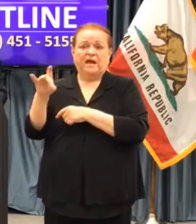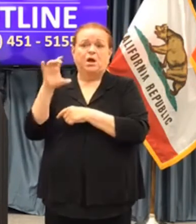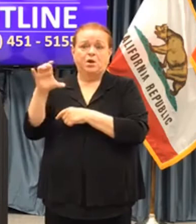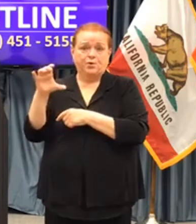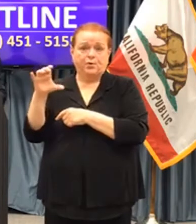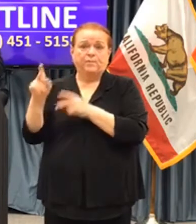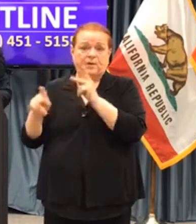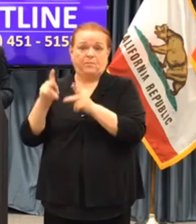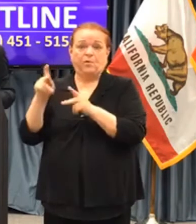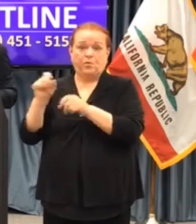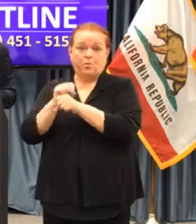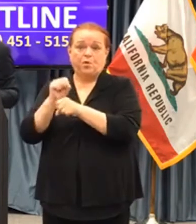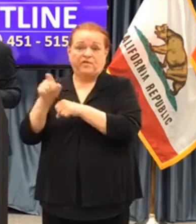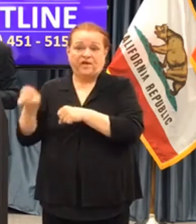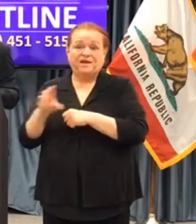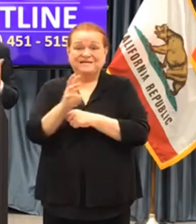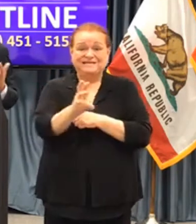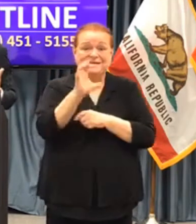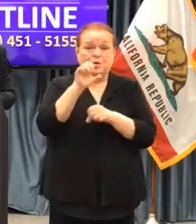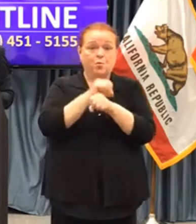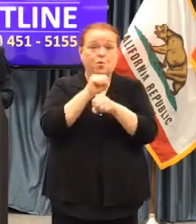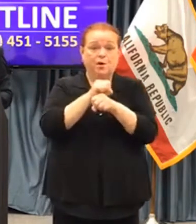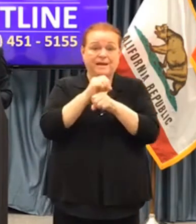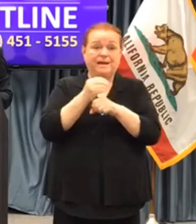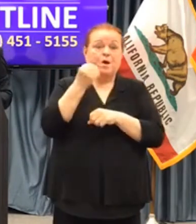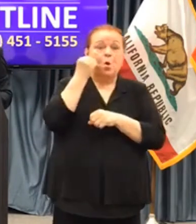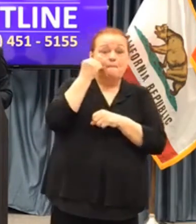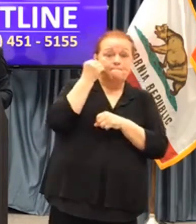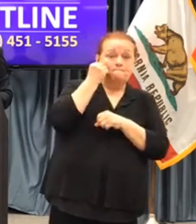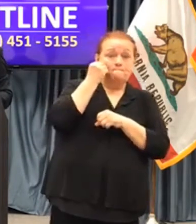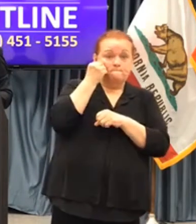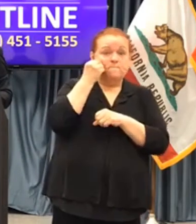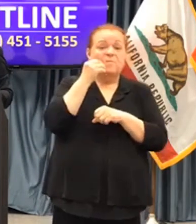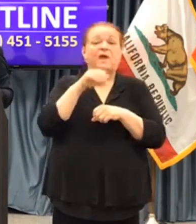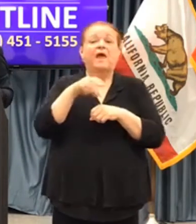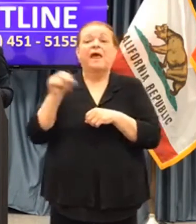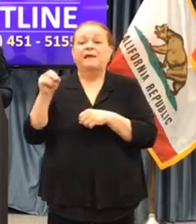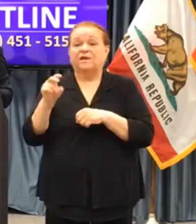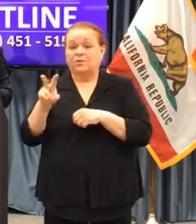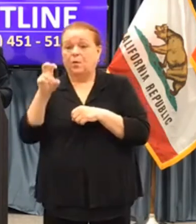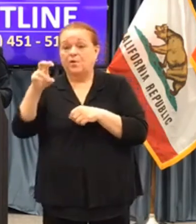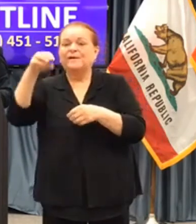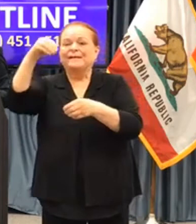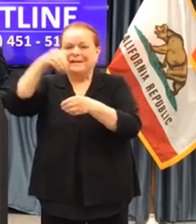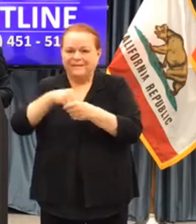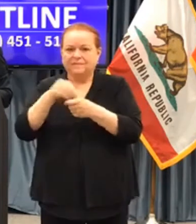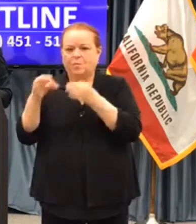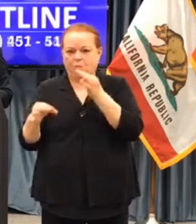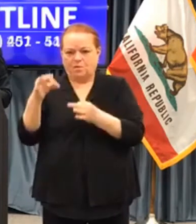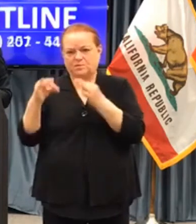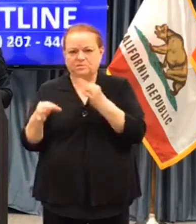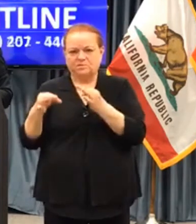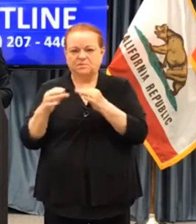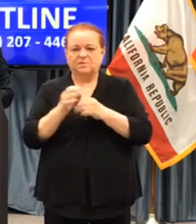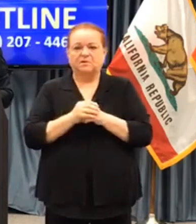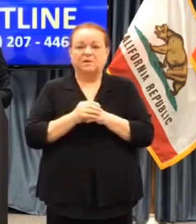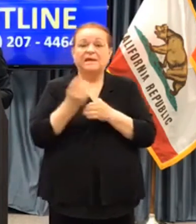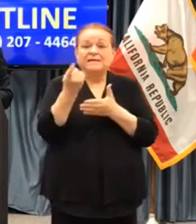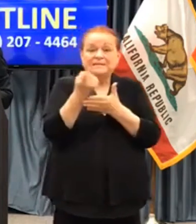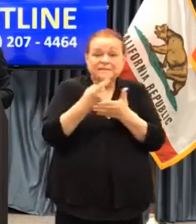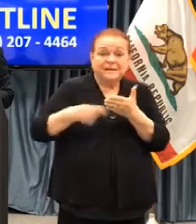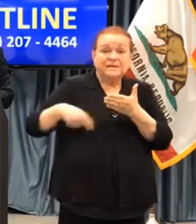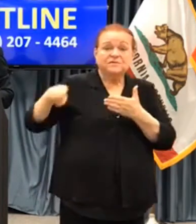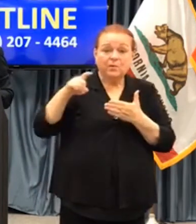from home, the other 200 are in courts and working in the office. we want to remind you that next week is Crime Victims